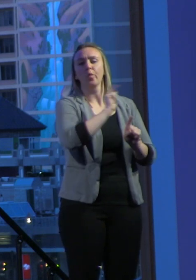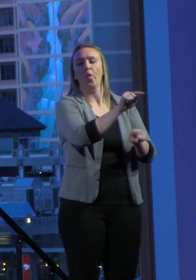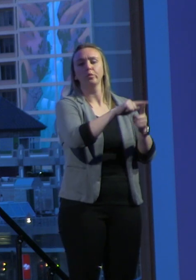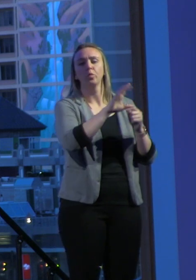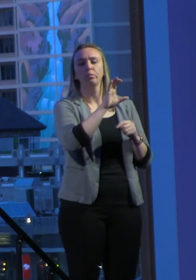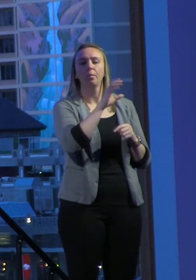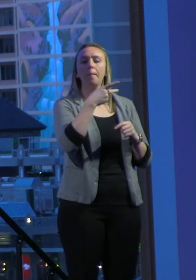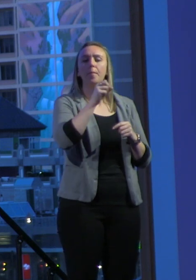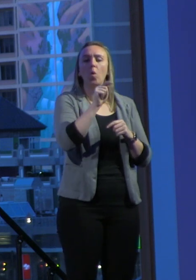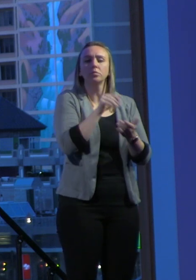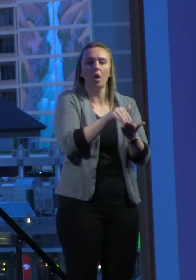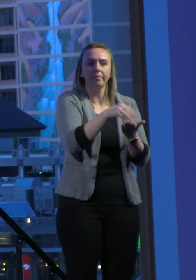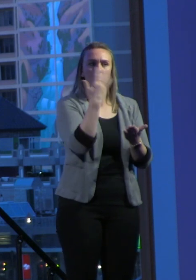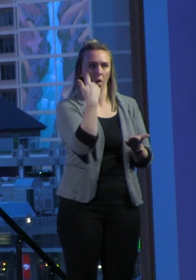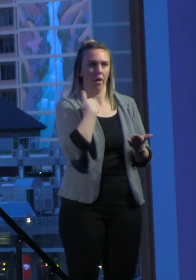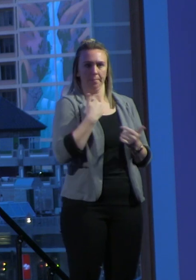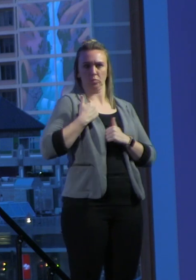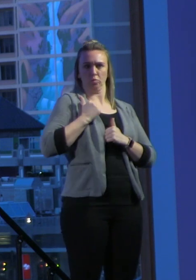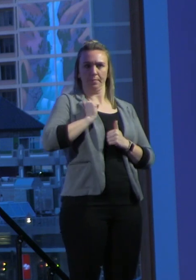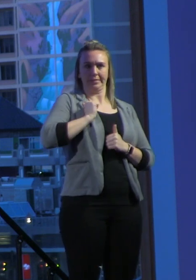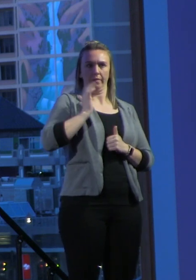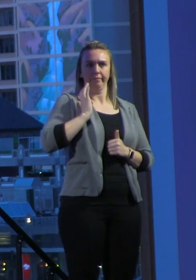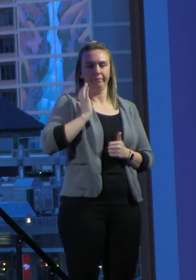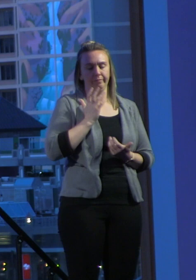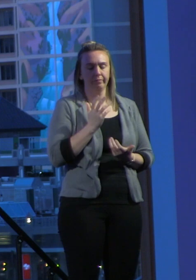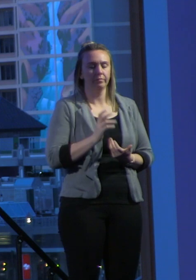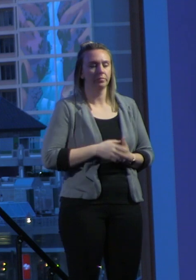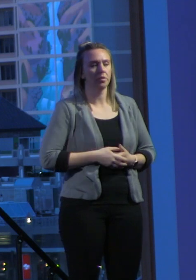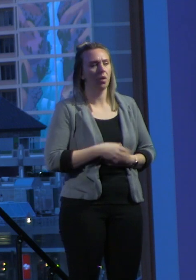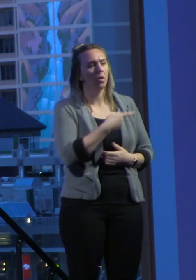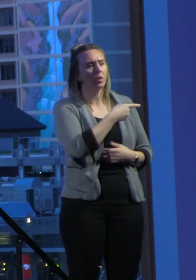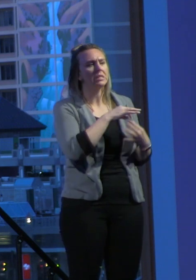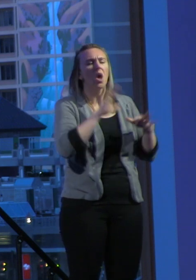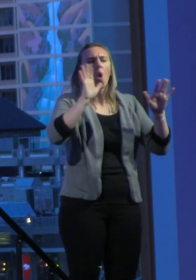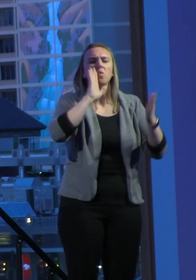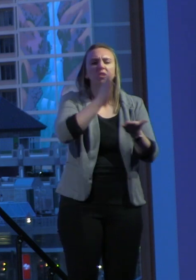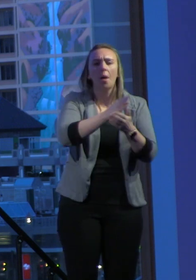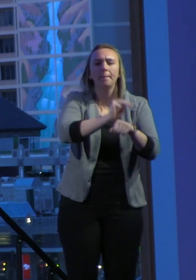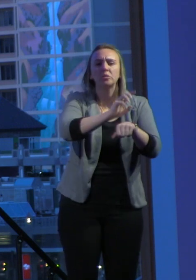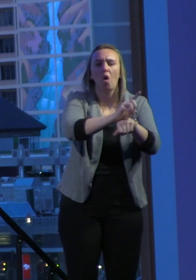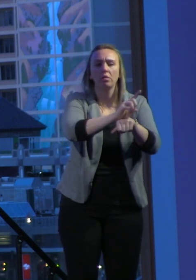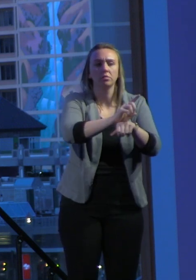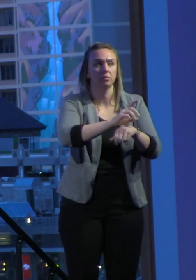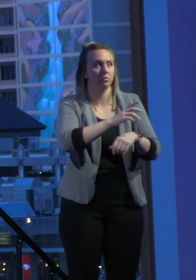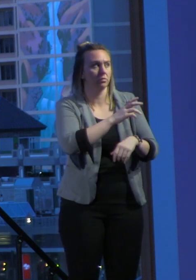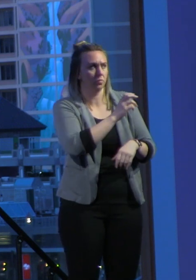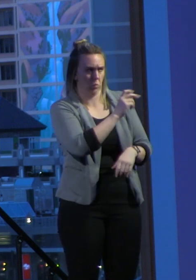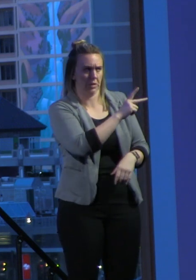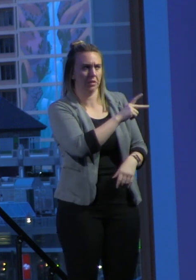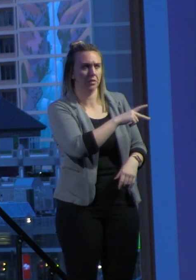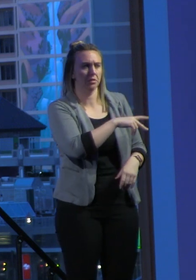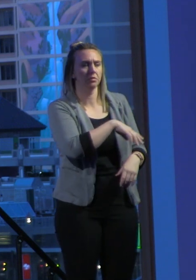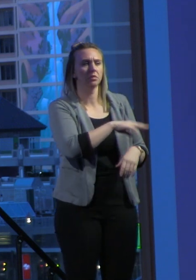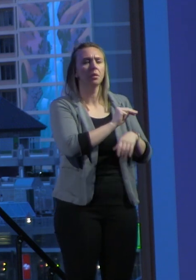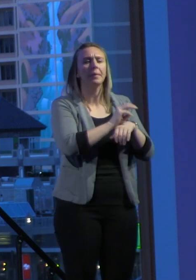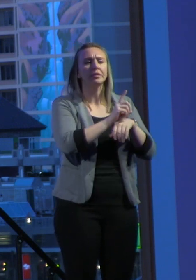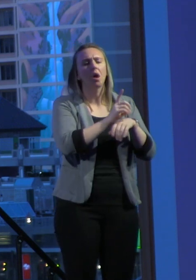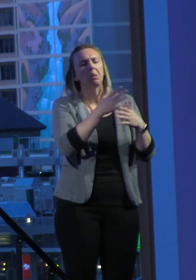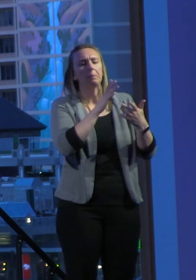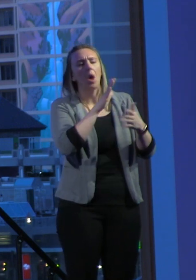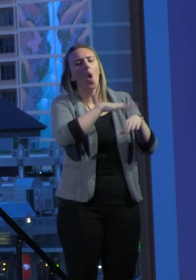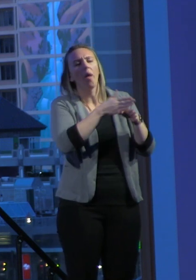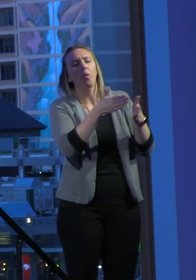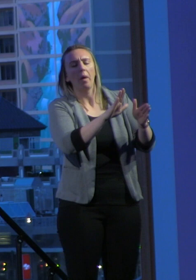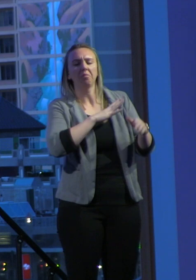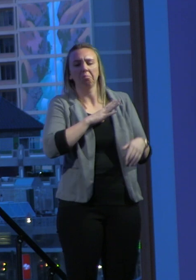soldier myself at times. So. And he said, hey, let's stop at McDonald's. Okay. Well, McDonald's is kind of on the way, so it's